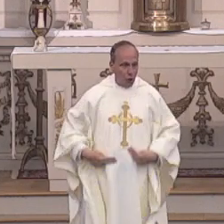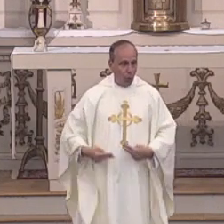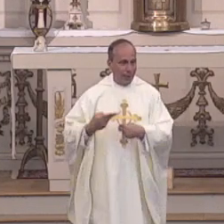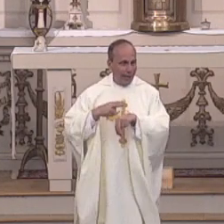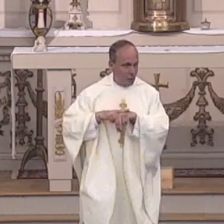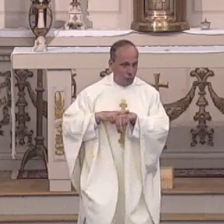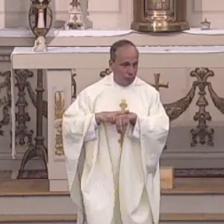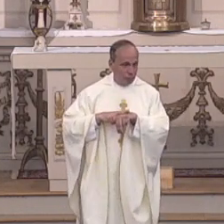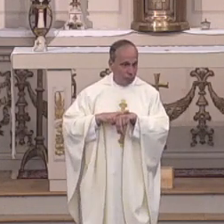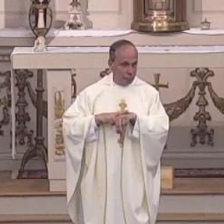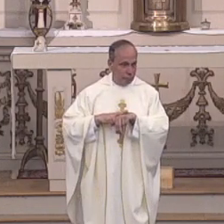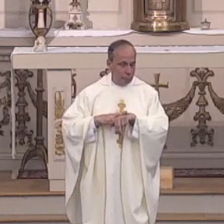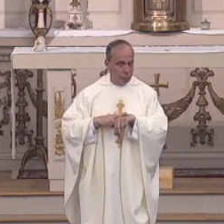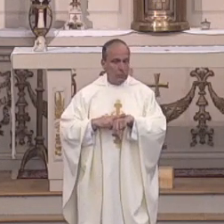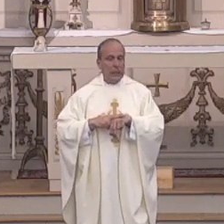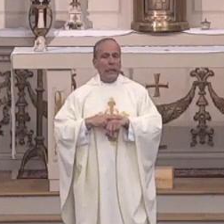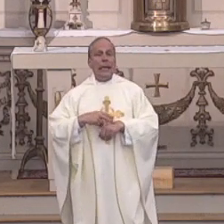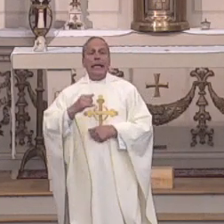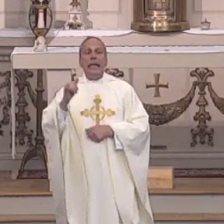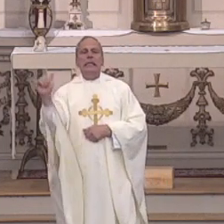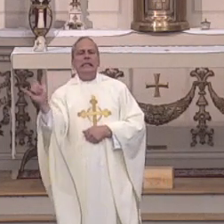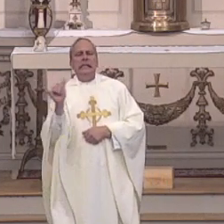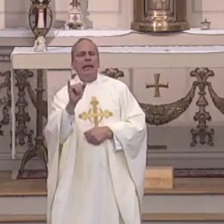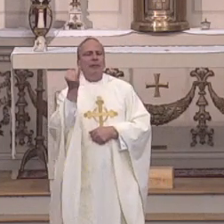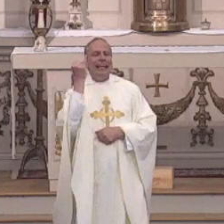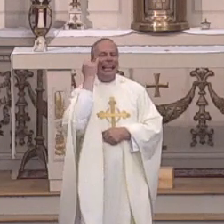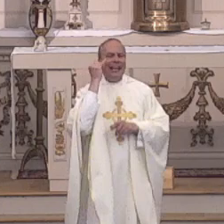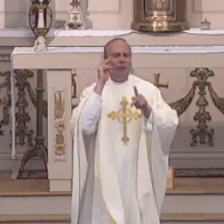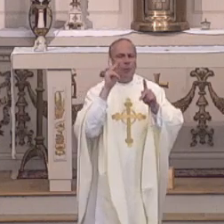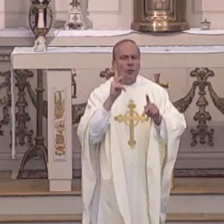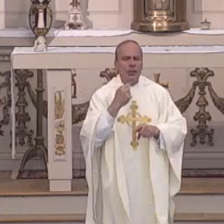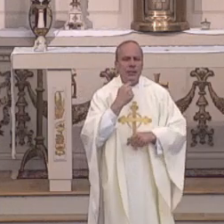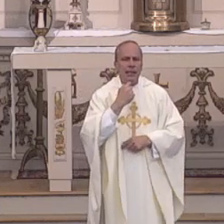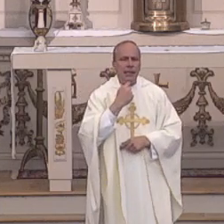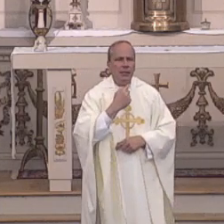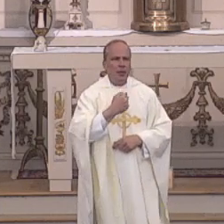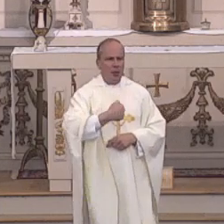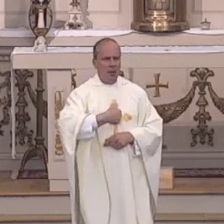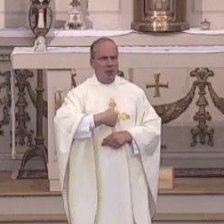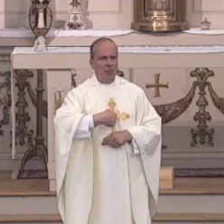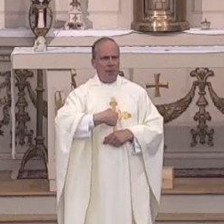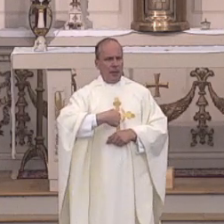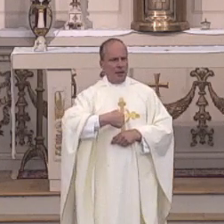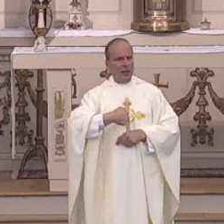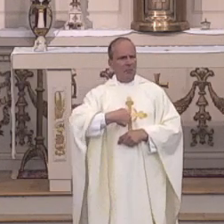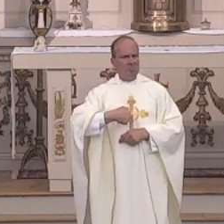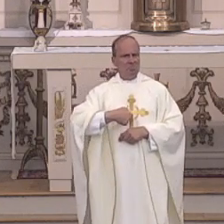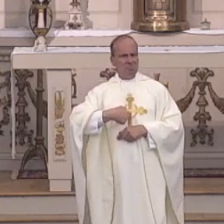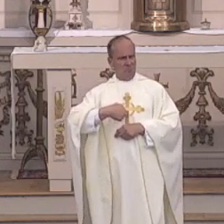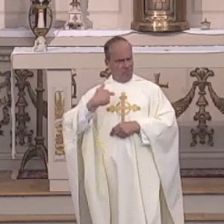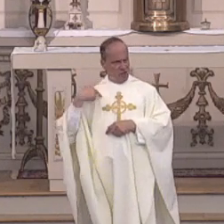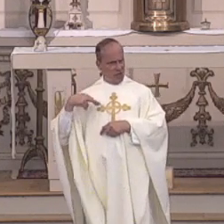human nature. It's not a characteristic that we have. That wouldn't be natural.